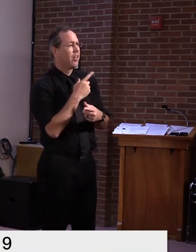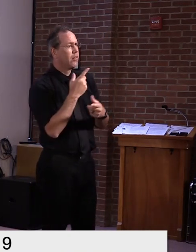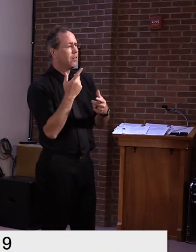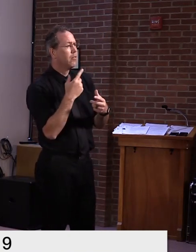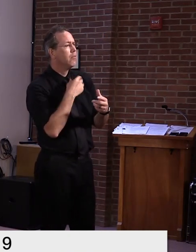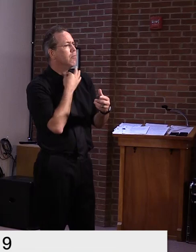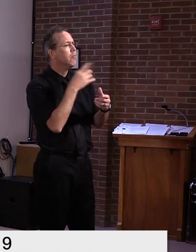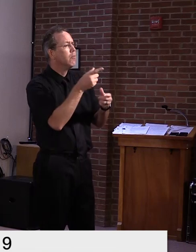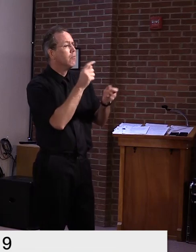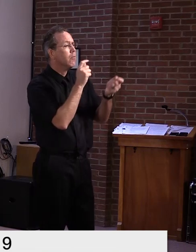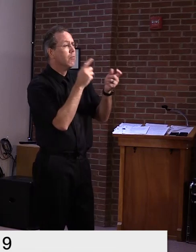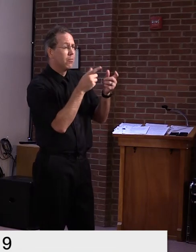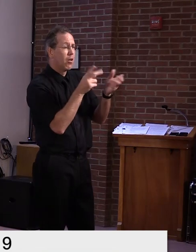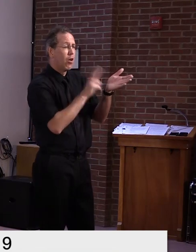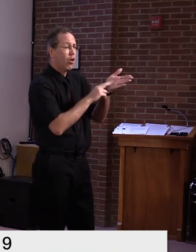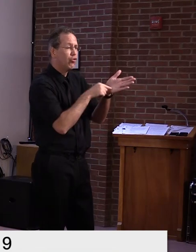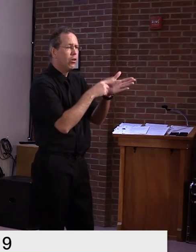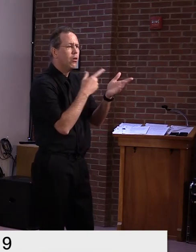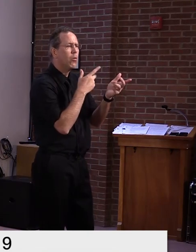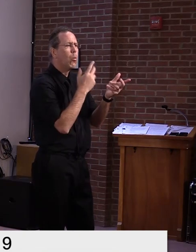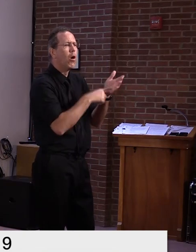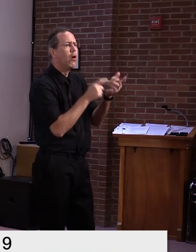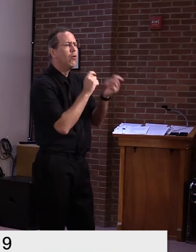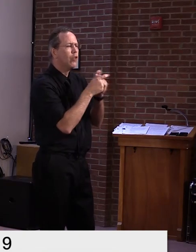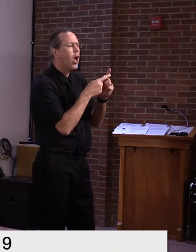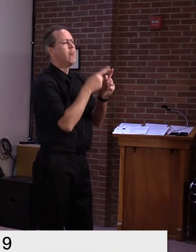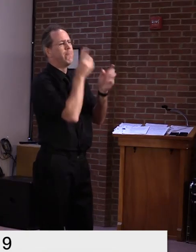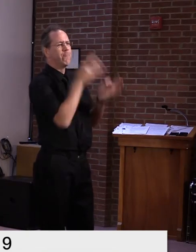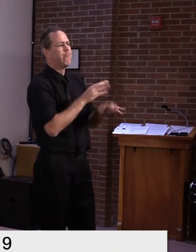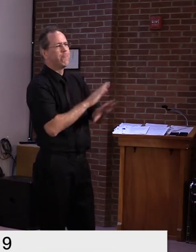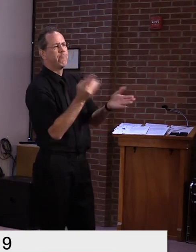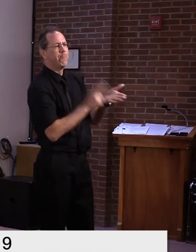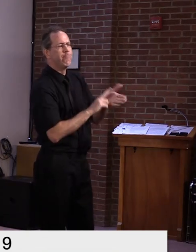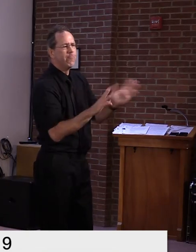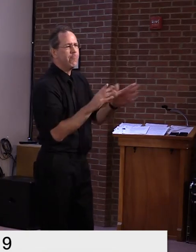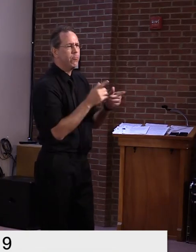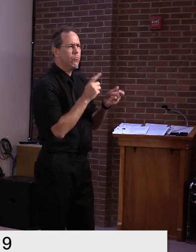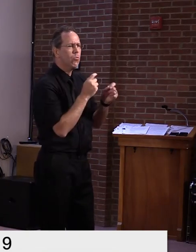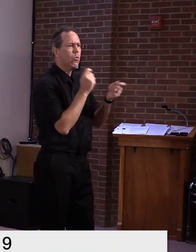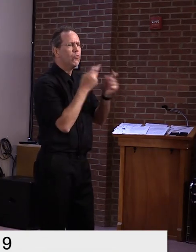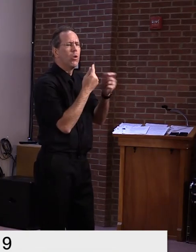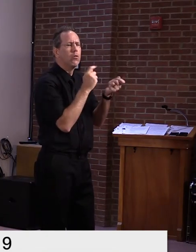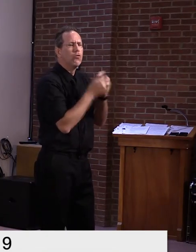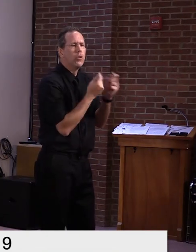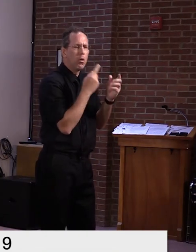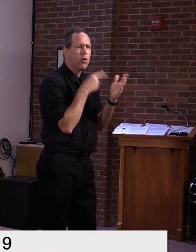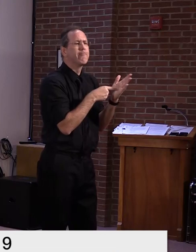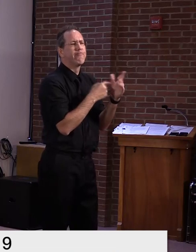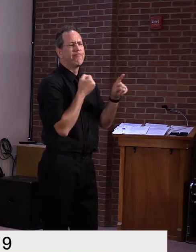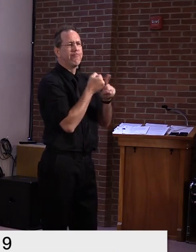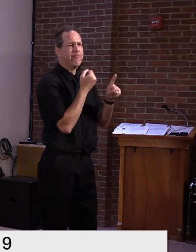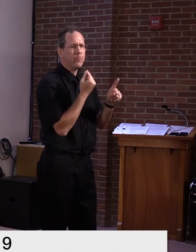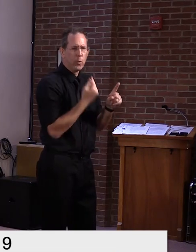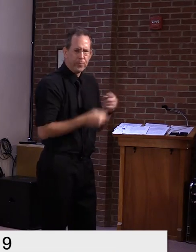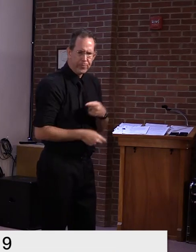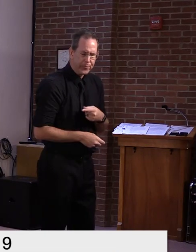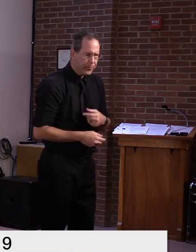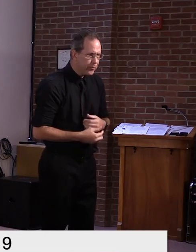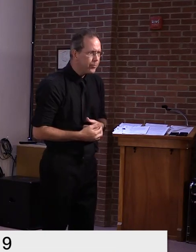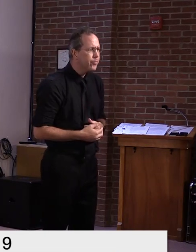the institution, the Vermont inmates, on a rotating basis for